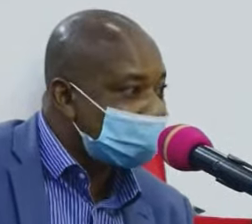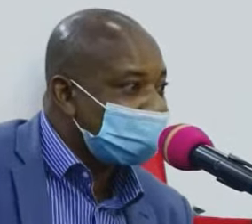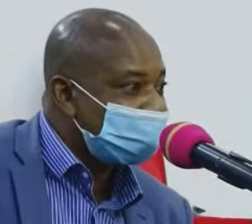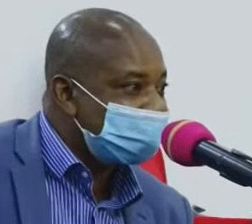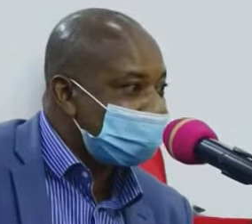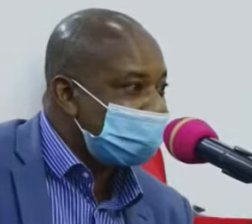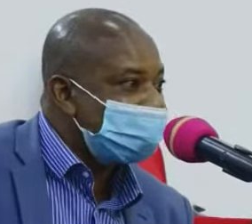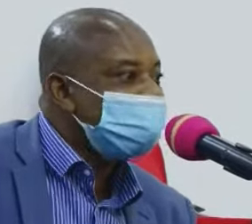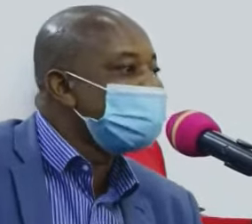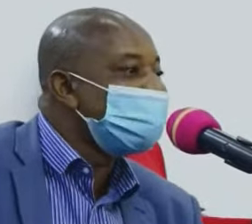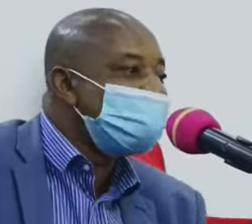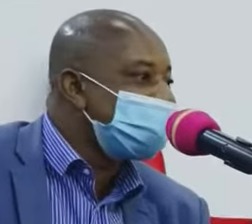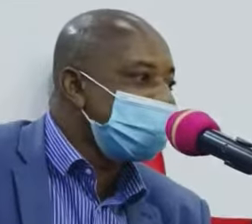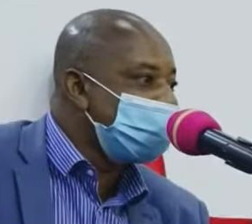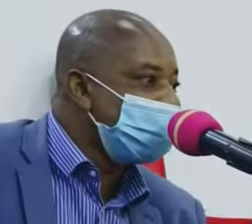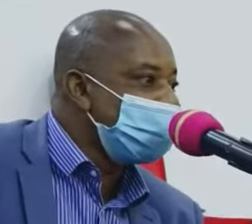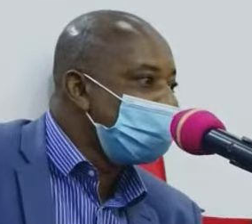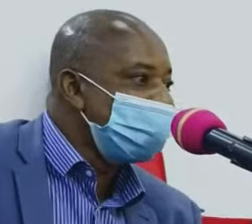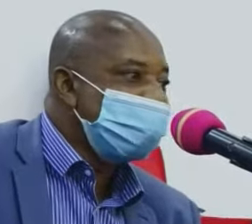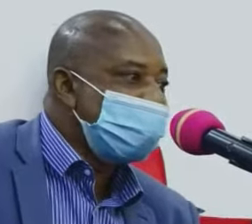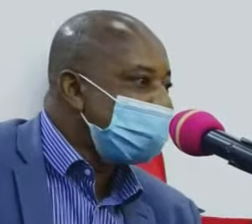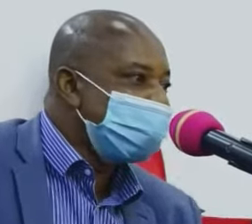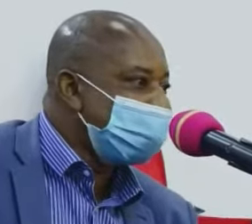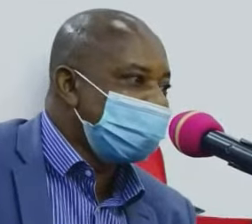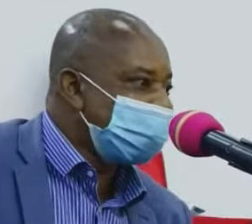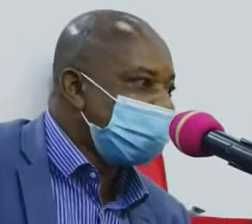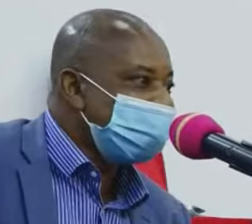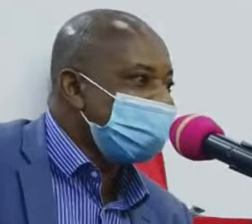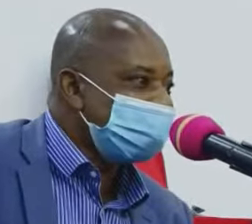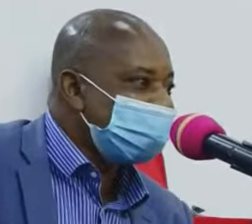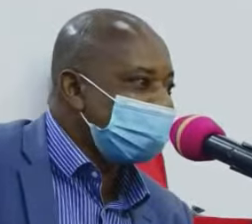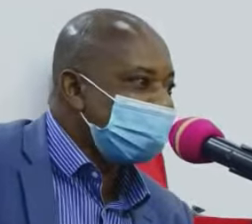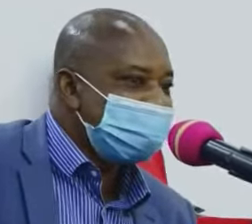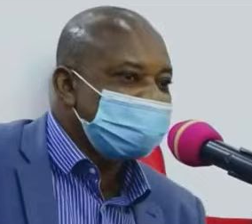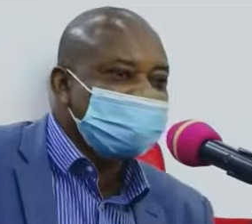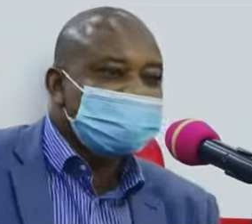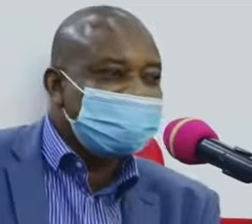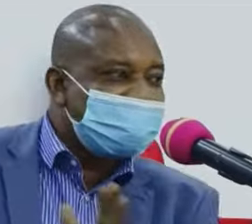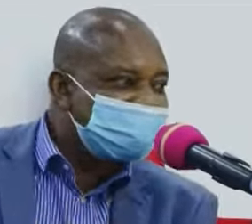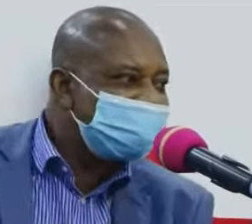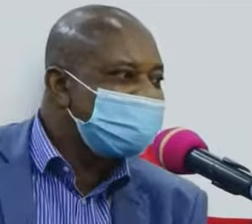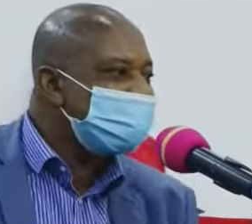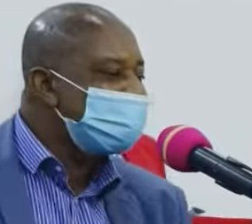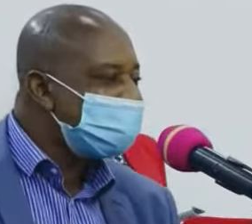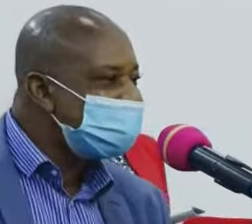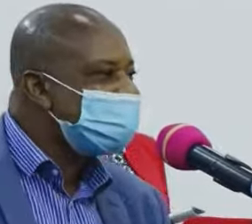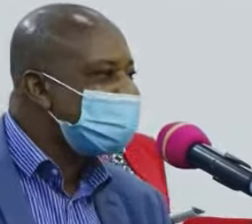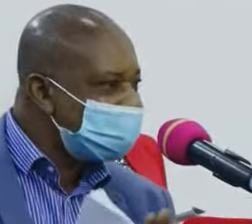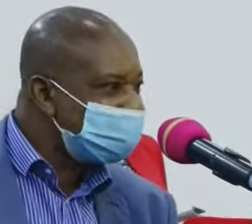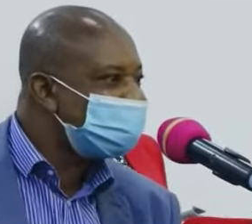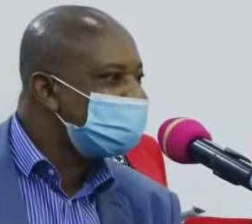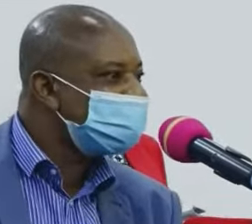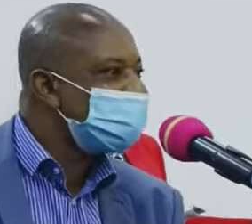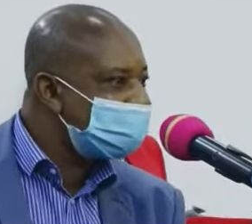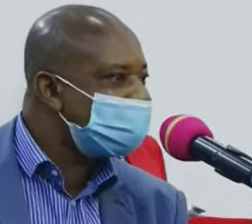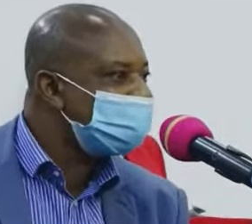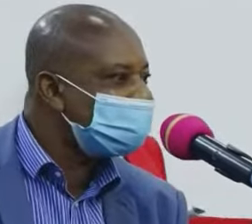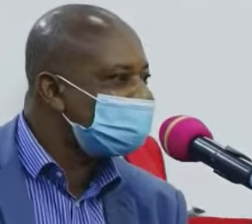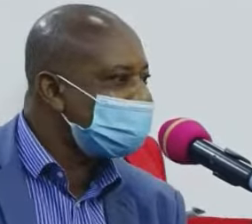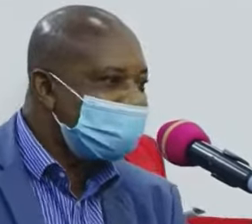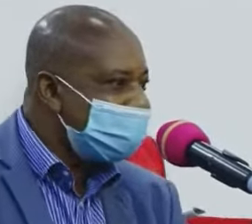and Aquaculture before they can do any importation of the vessel. So the license from the Minister of Fisheries